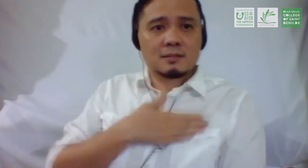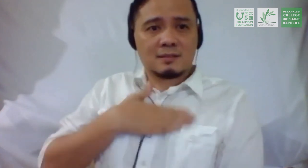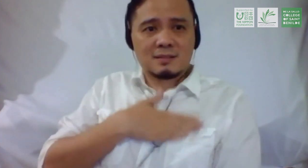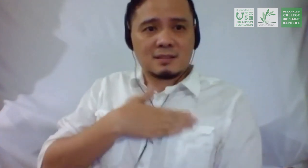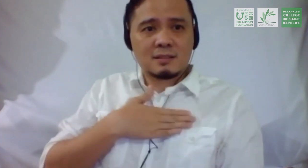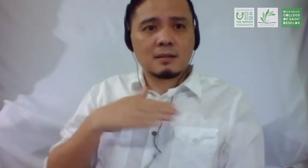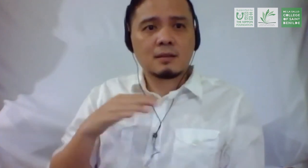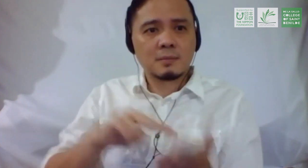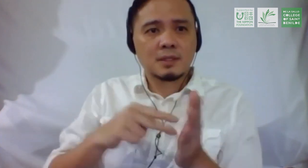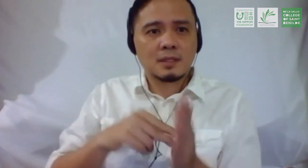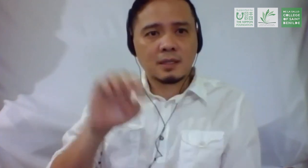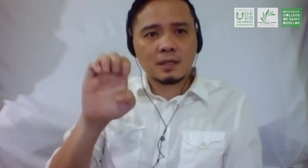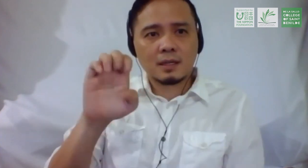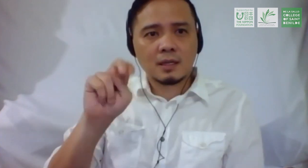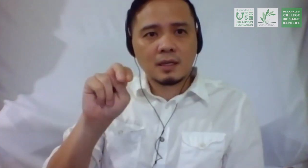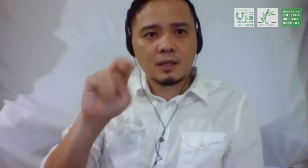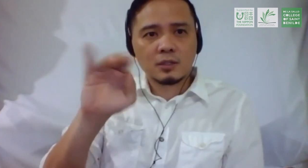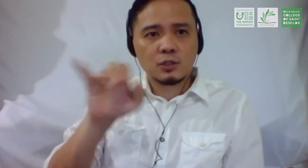Mhm.